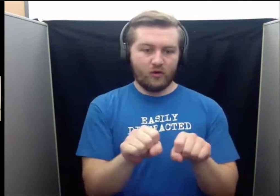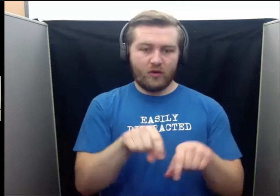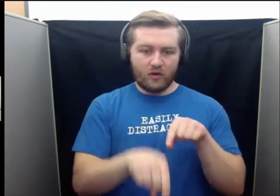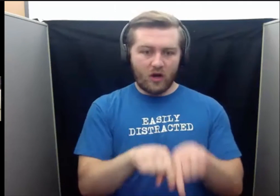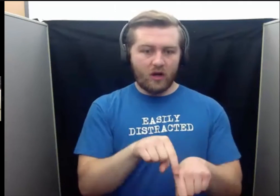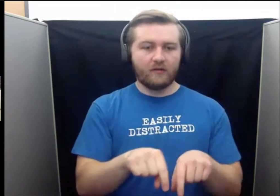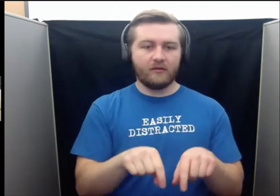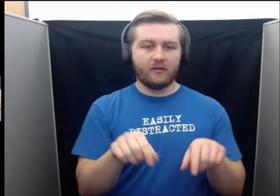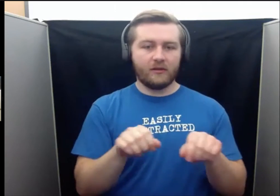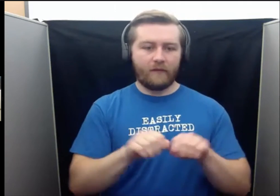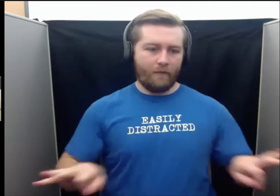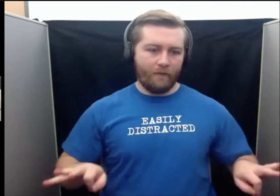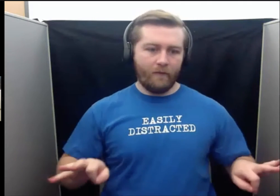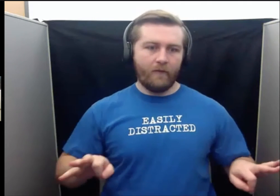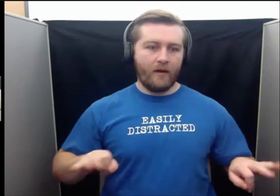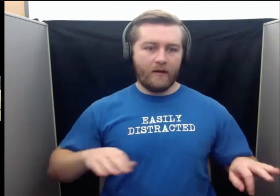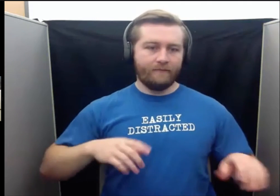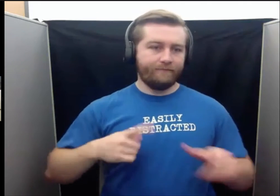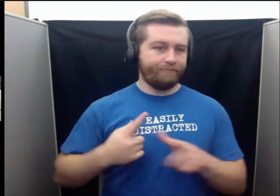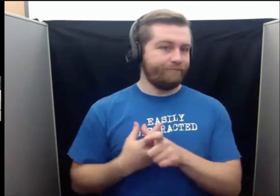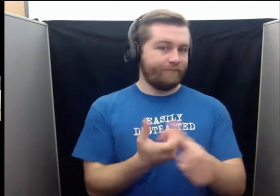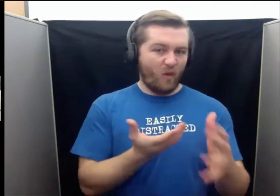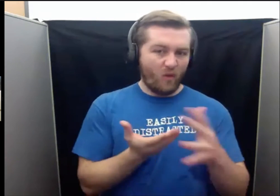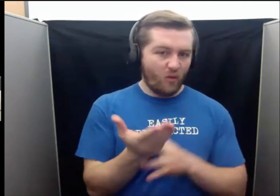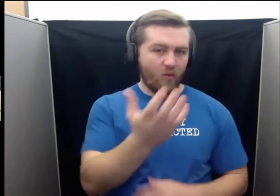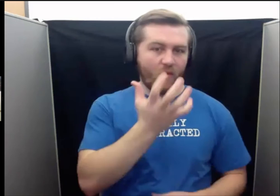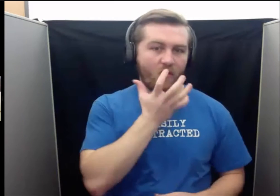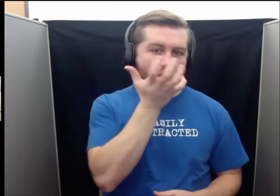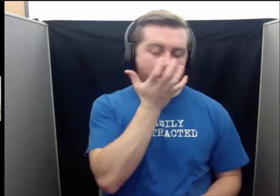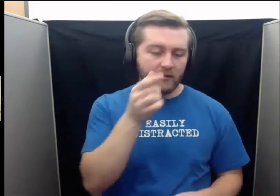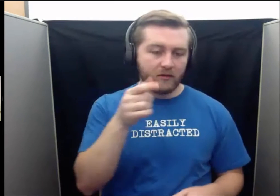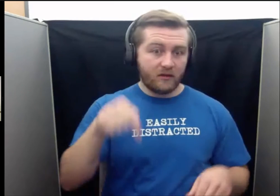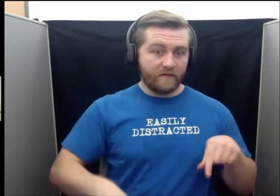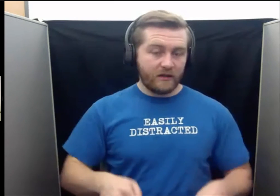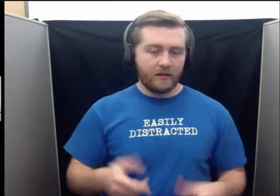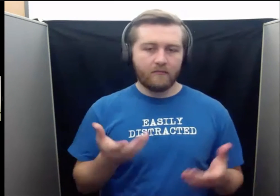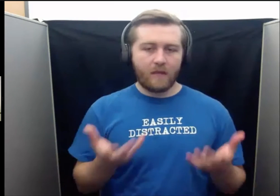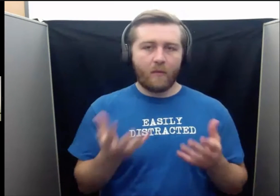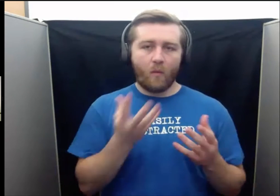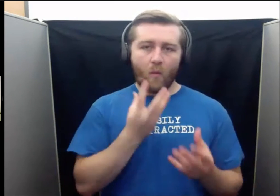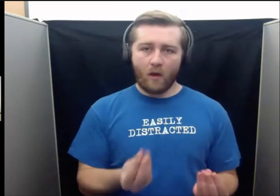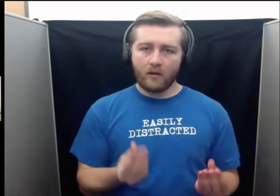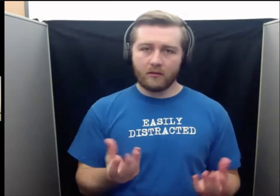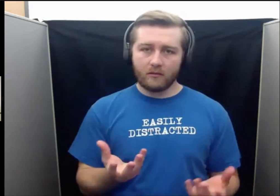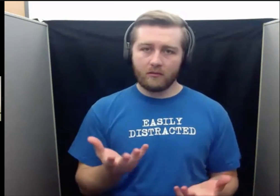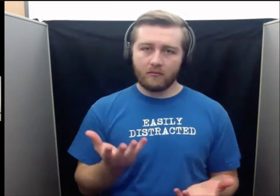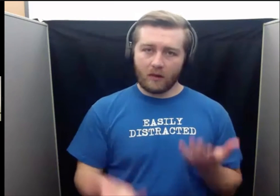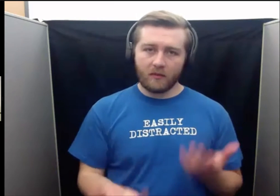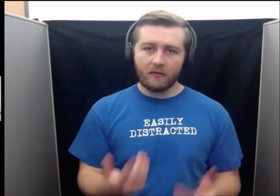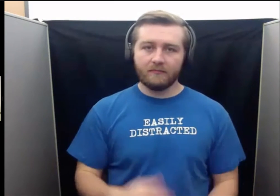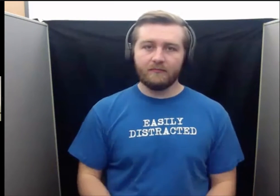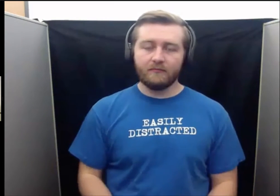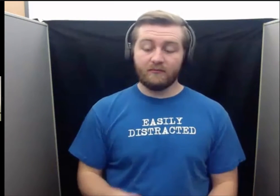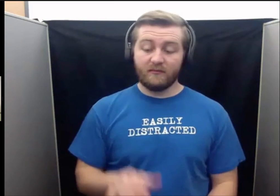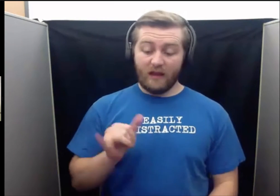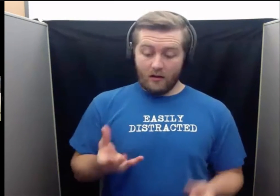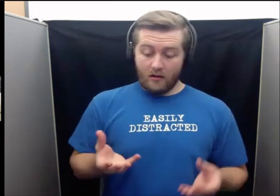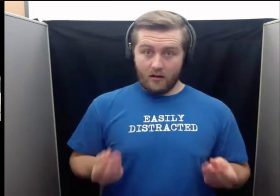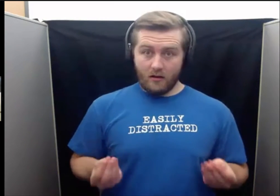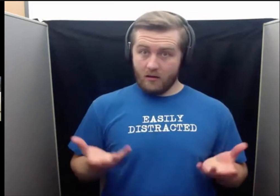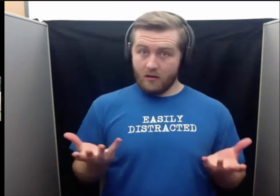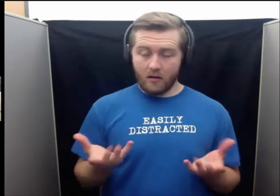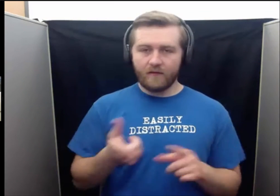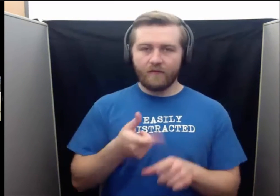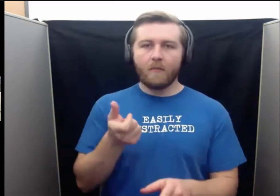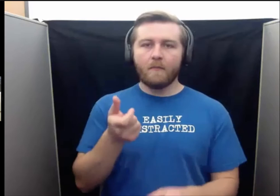running barefoot through the grass in the morning, your feet might get wet. That's from dew or water that was out of the atmosphere